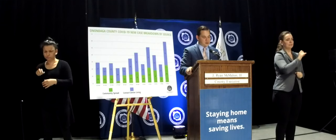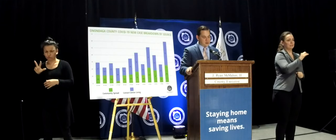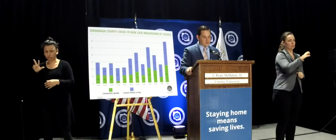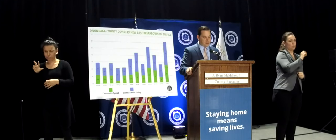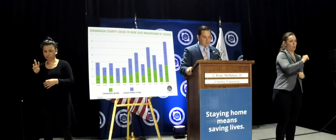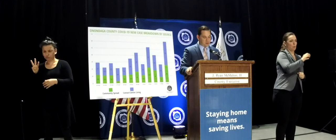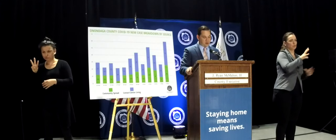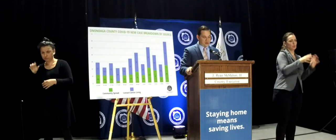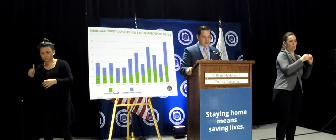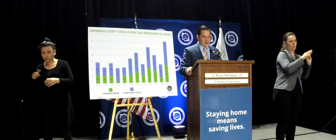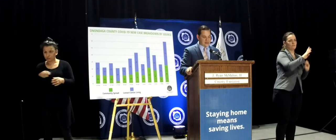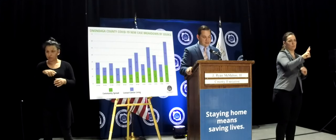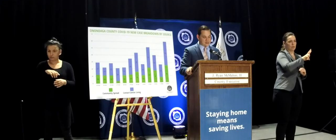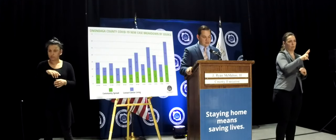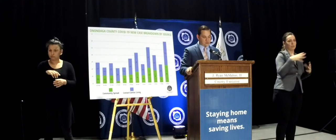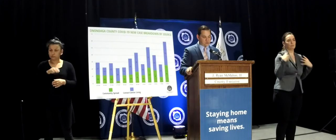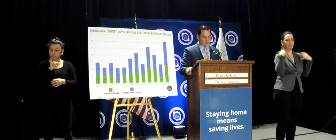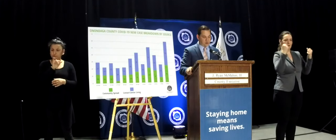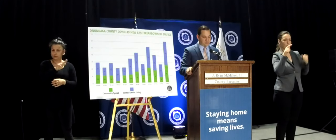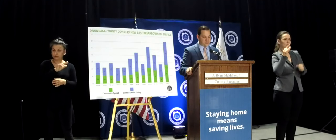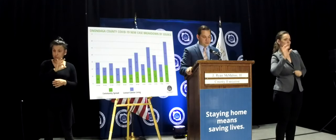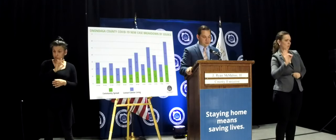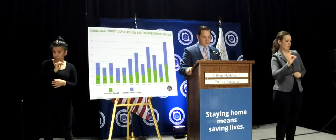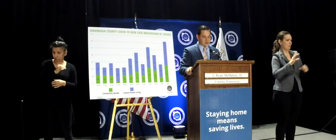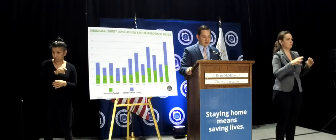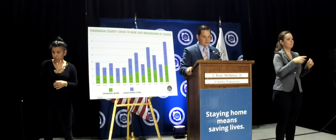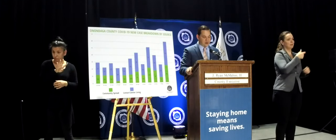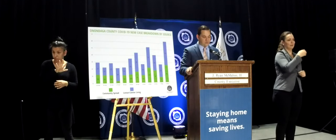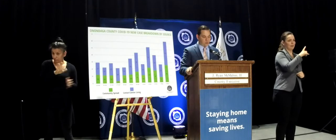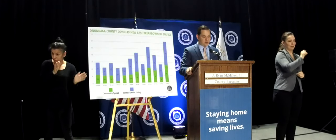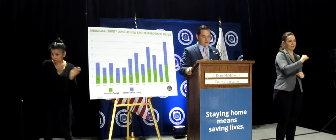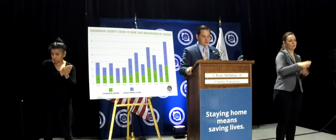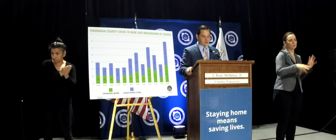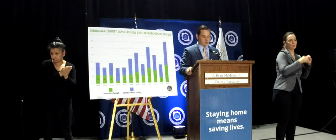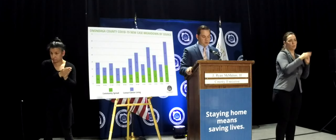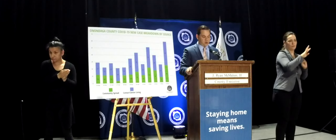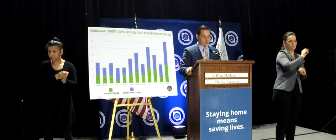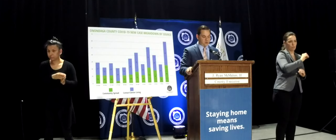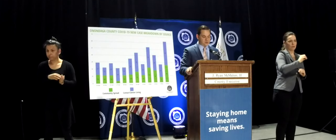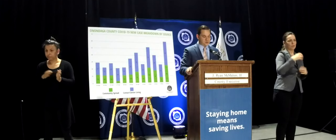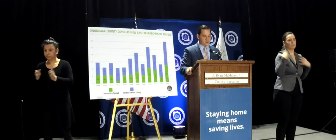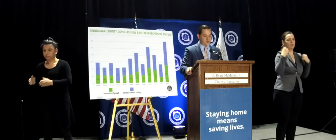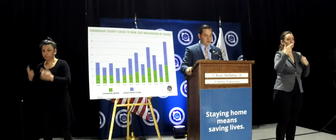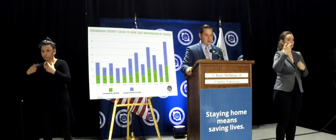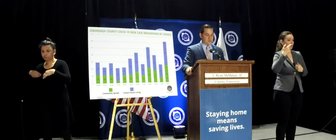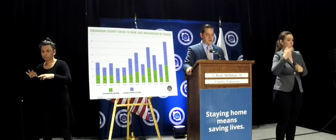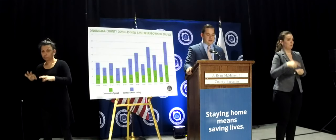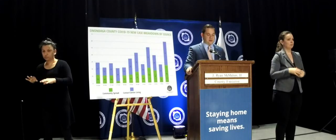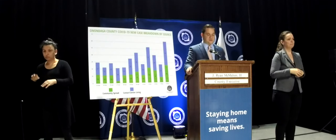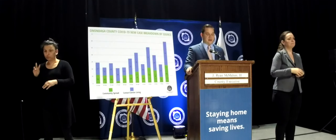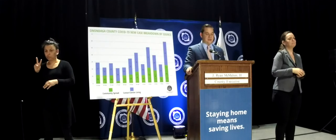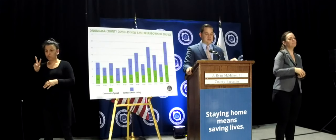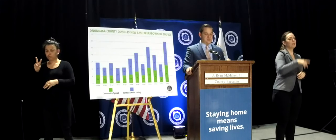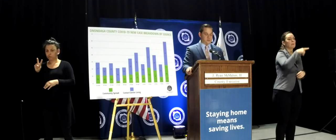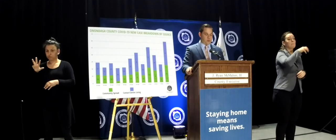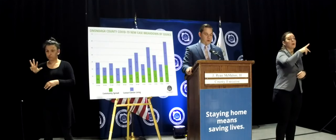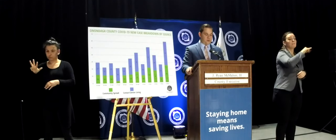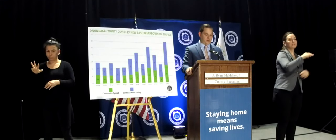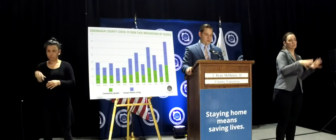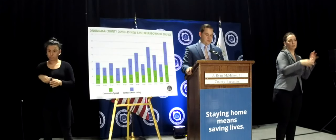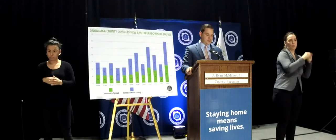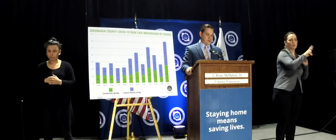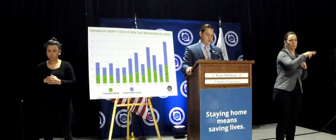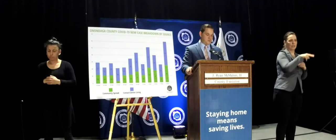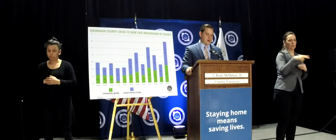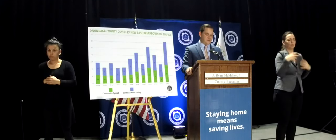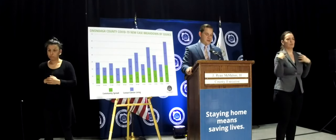recoveries. Van Buren, 8 cases, 3 recoveries. Lafayette, 4 cases, 3 recoveries. Marcellus, 5 cases, 4